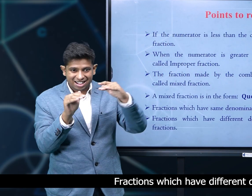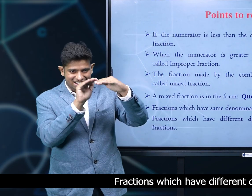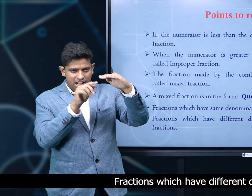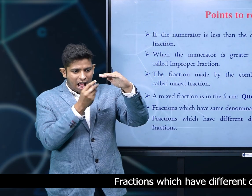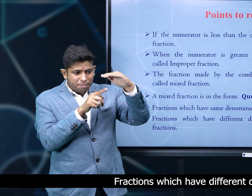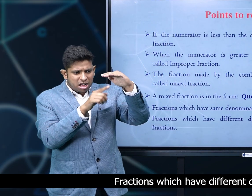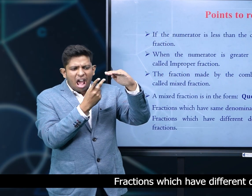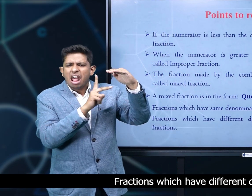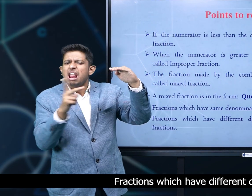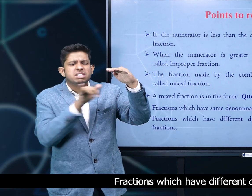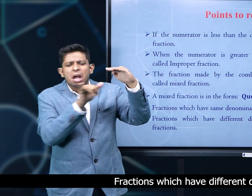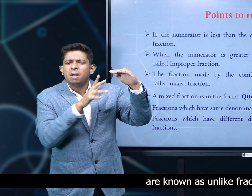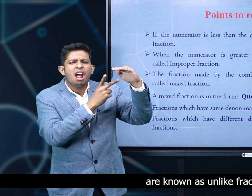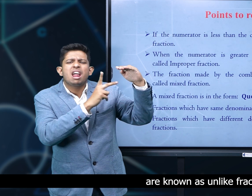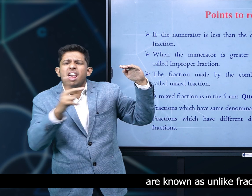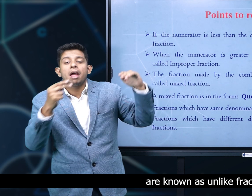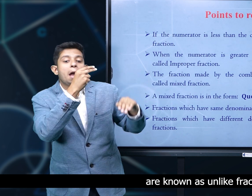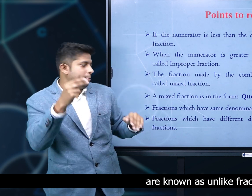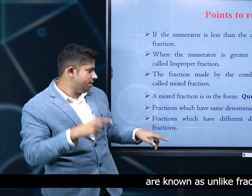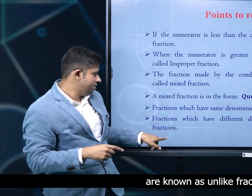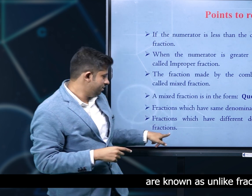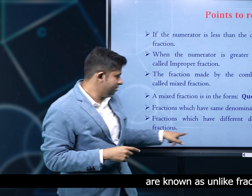Fractions which have different denominators are known as unlike fractions.